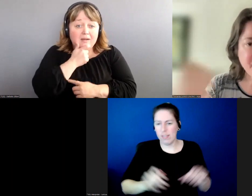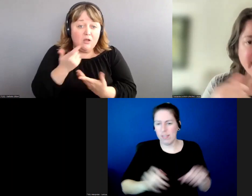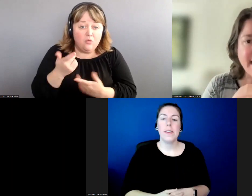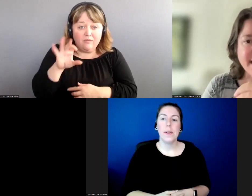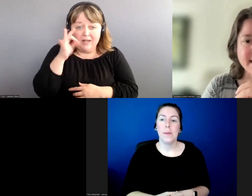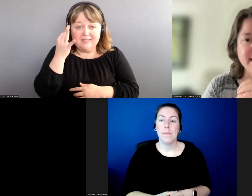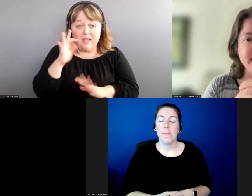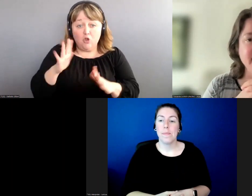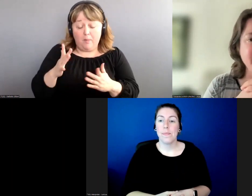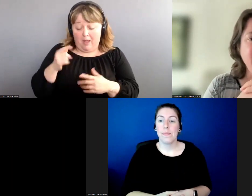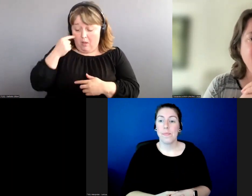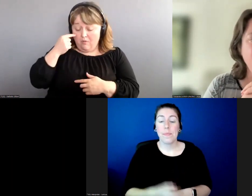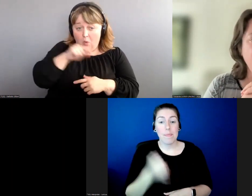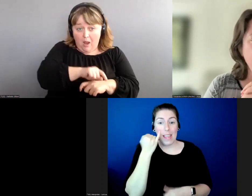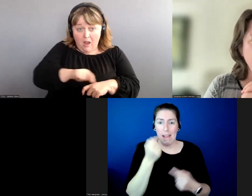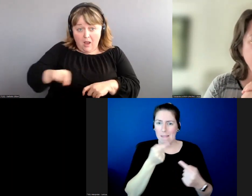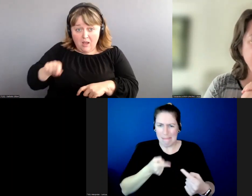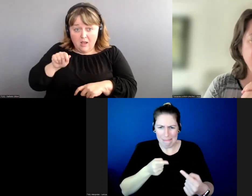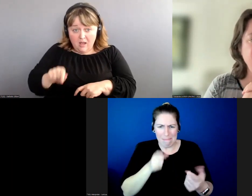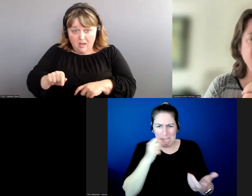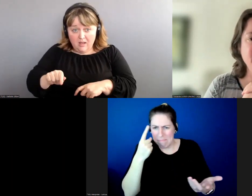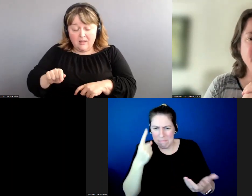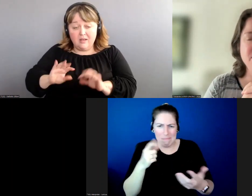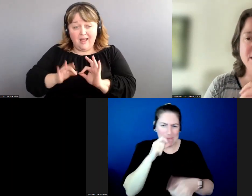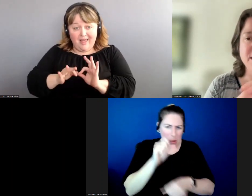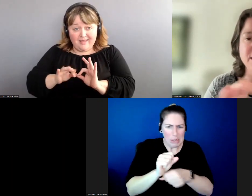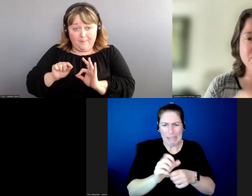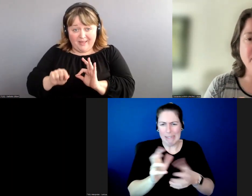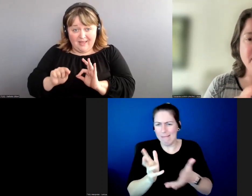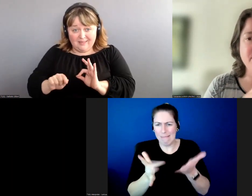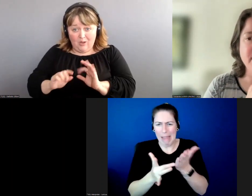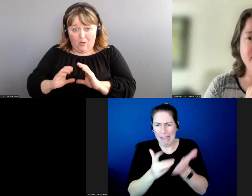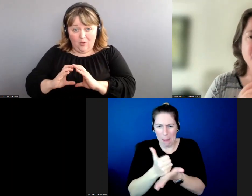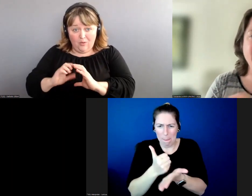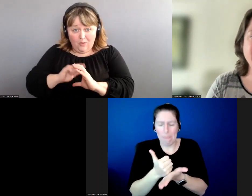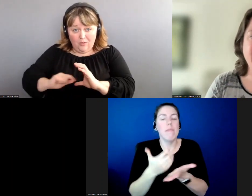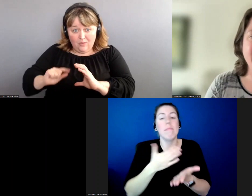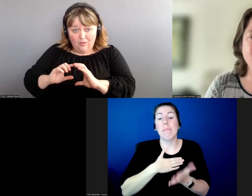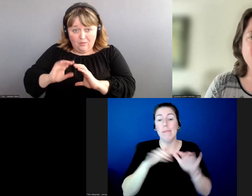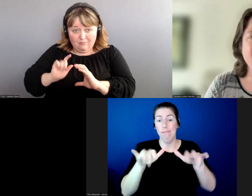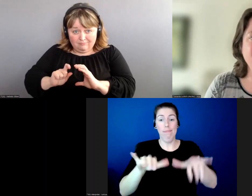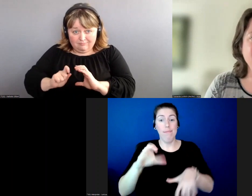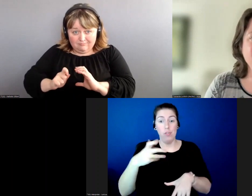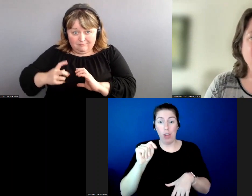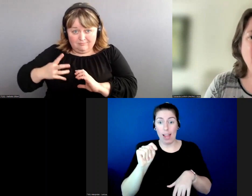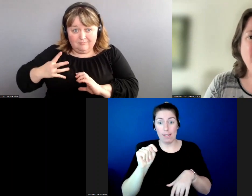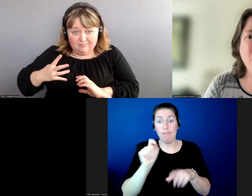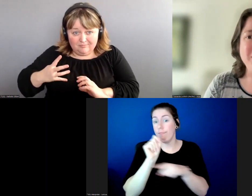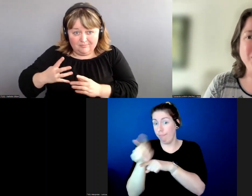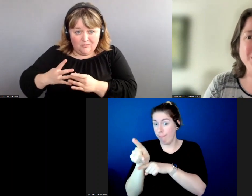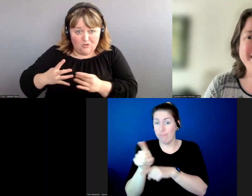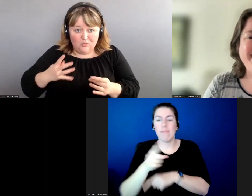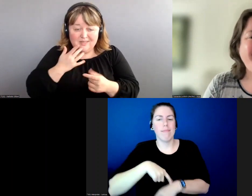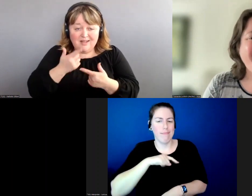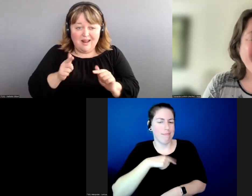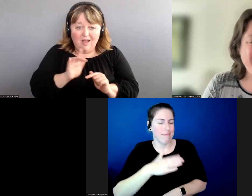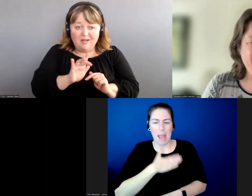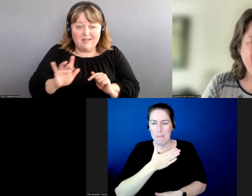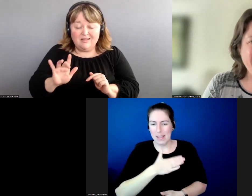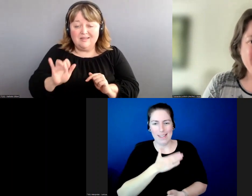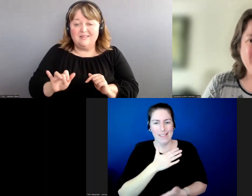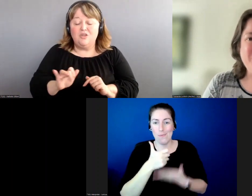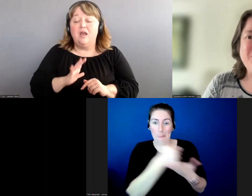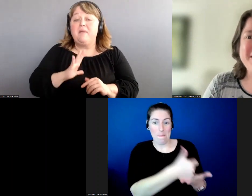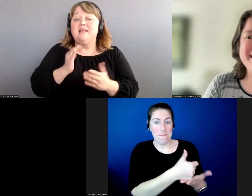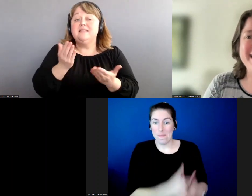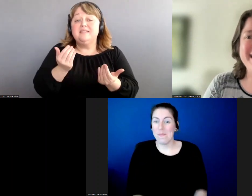if you need any assistance for today, please just drop a note in the chat and one of us will get